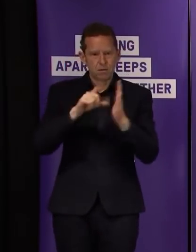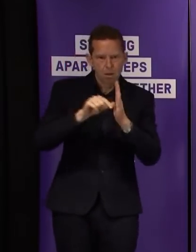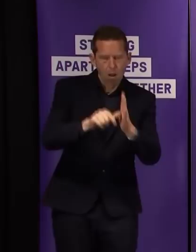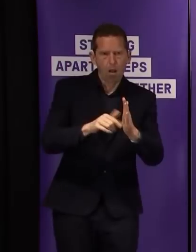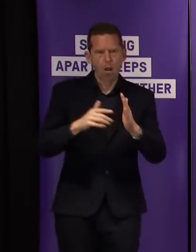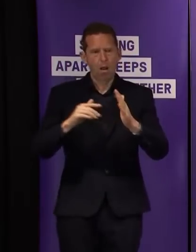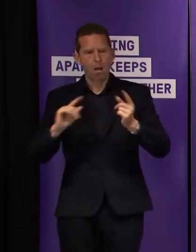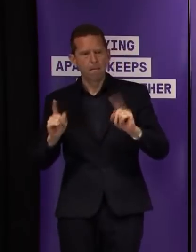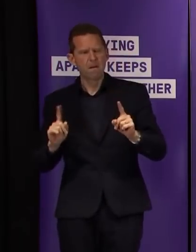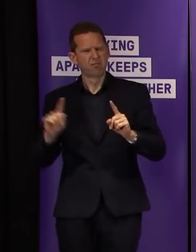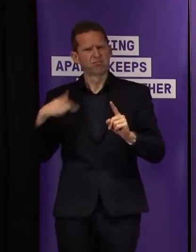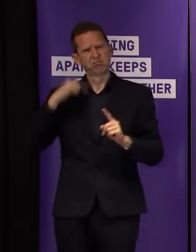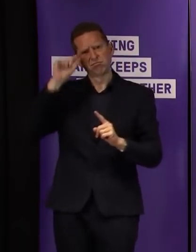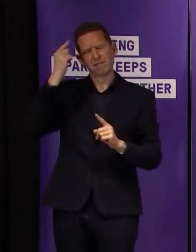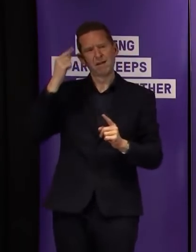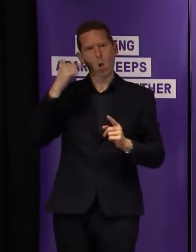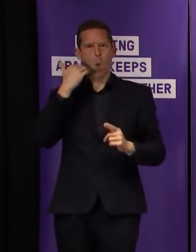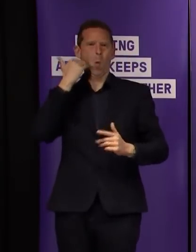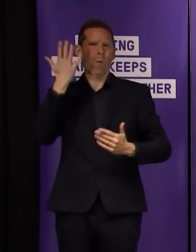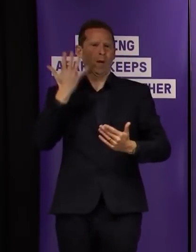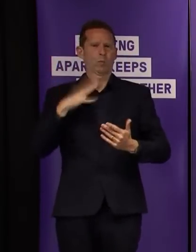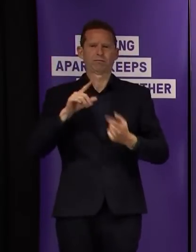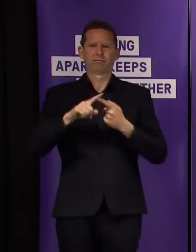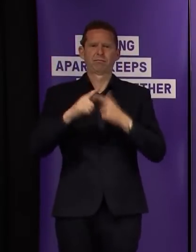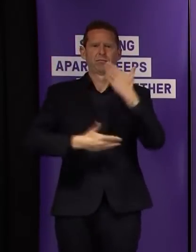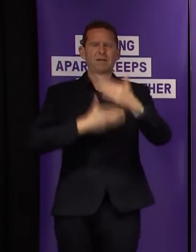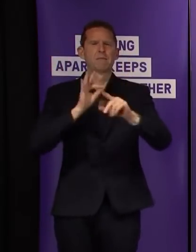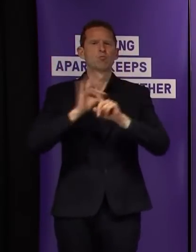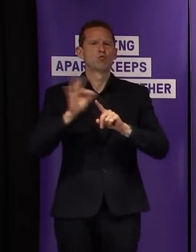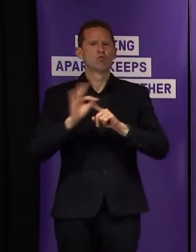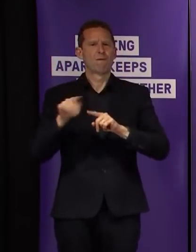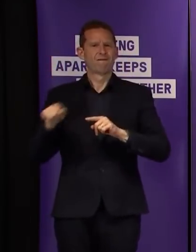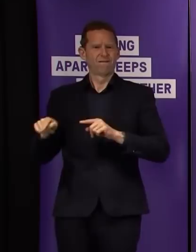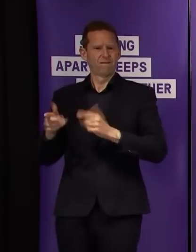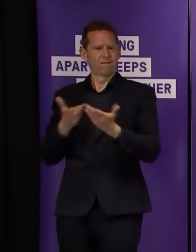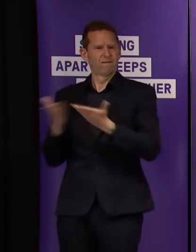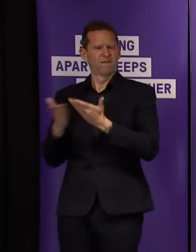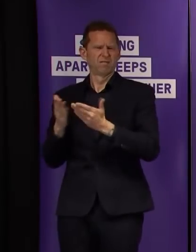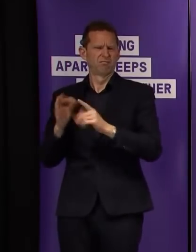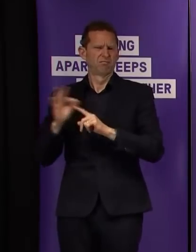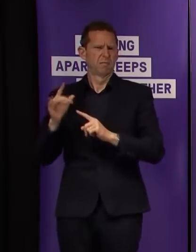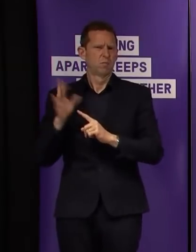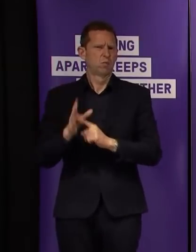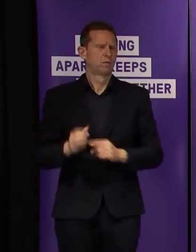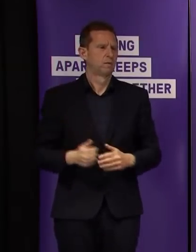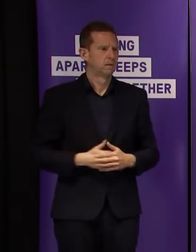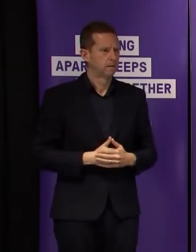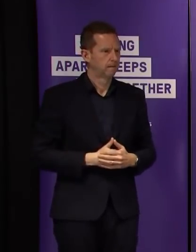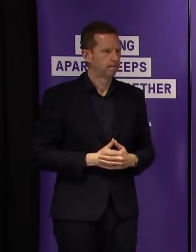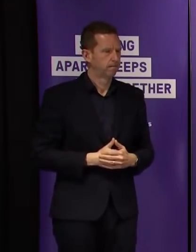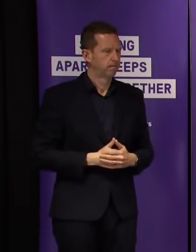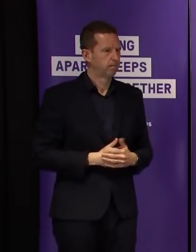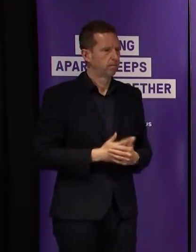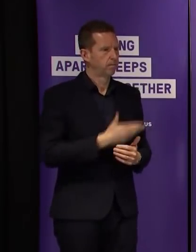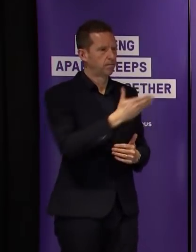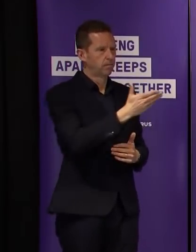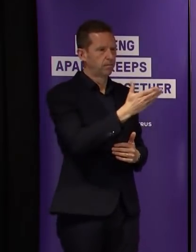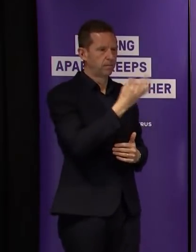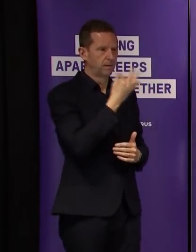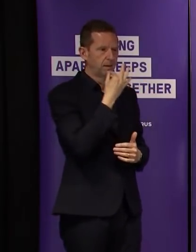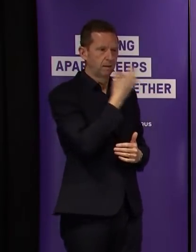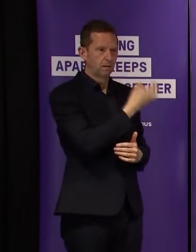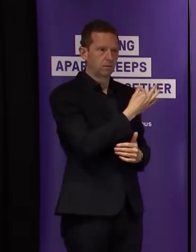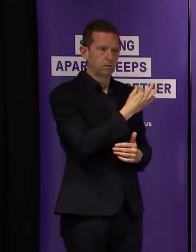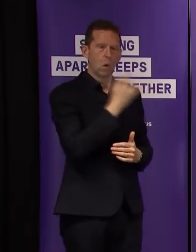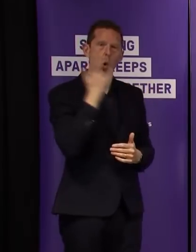be. That culture of continuous improvement is really, really important. Do we know at what step or stage